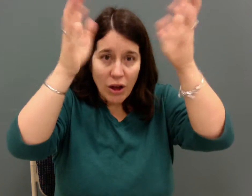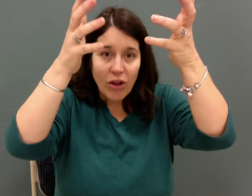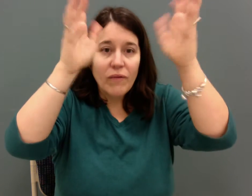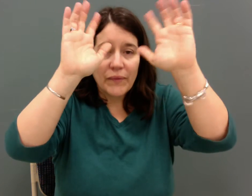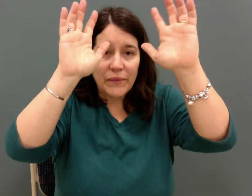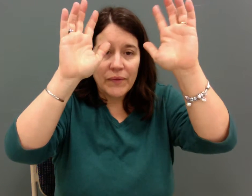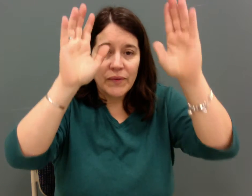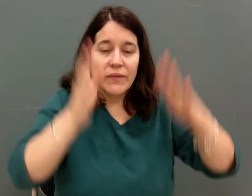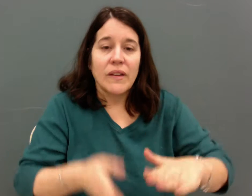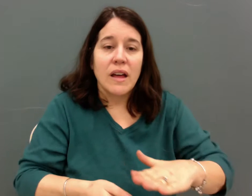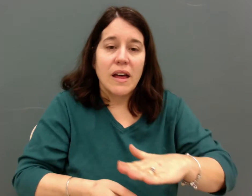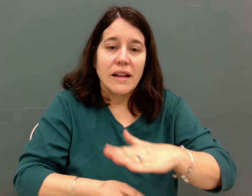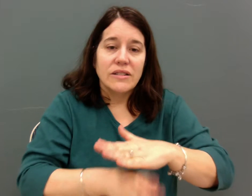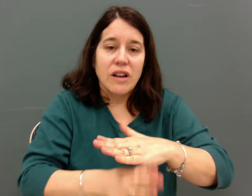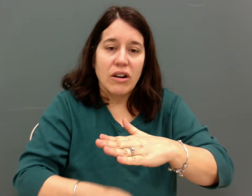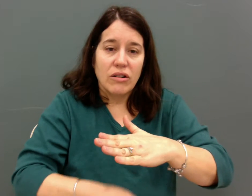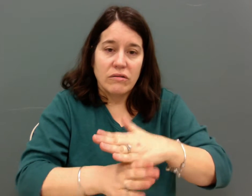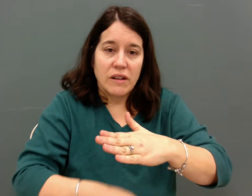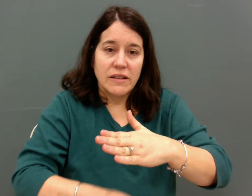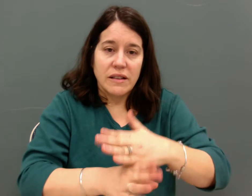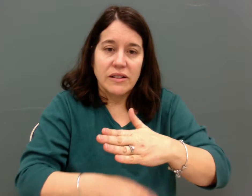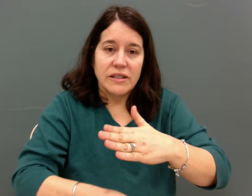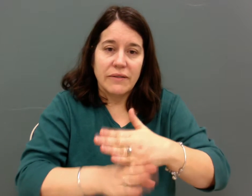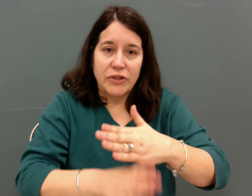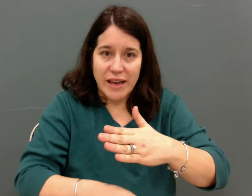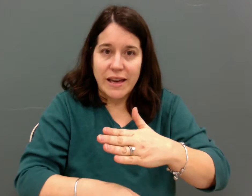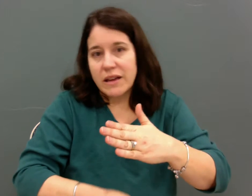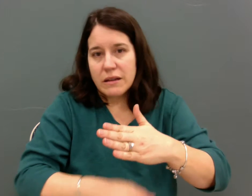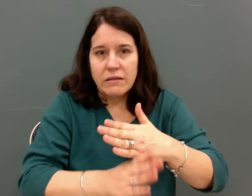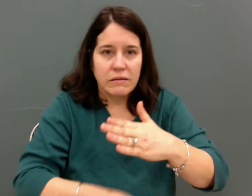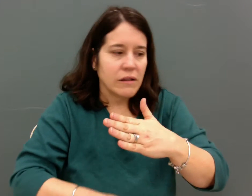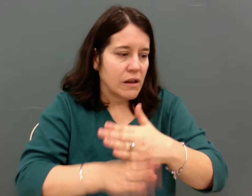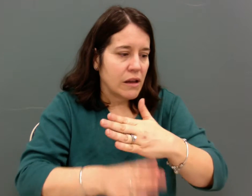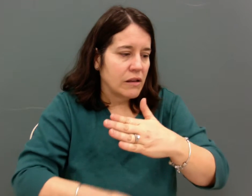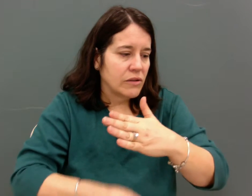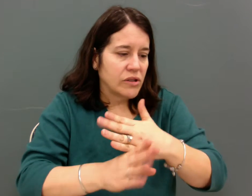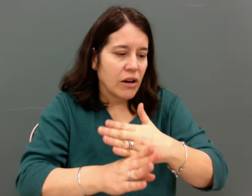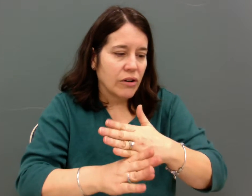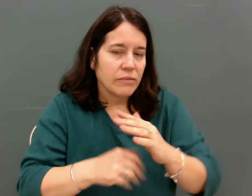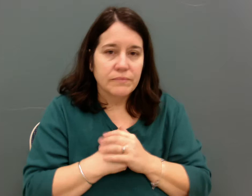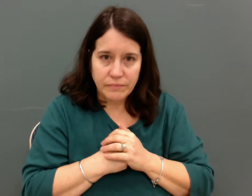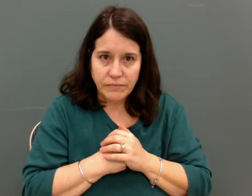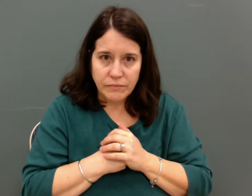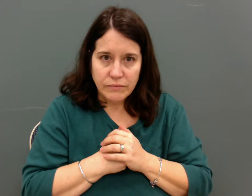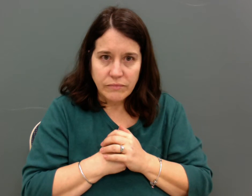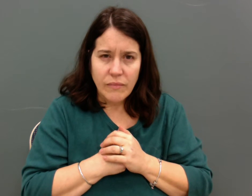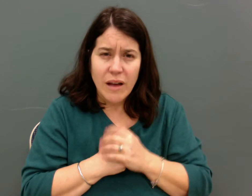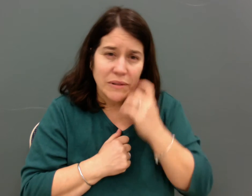basketball, and soccer. This is also the sign for kick. So soccer. A couple of